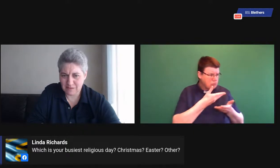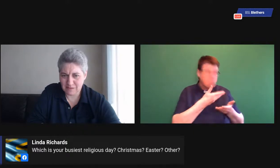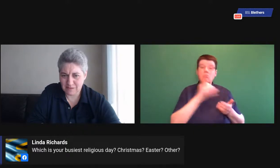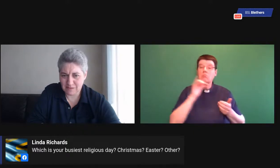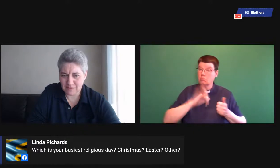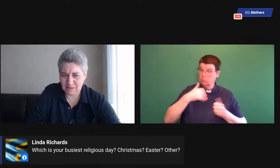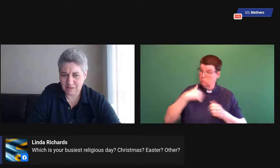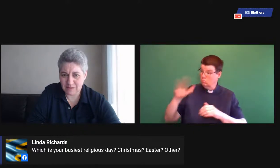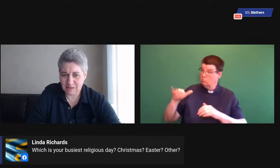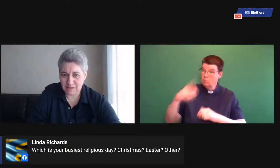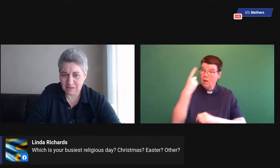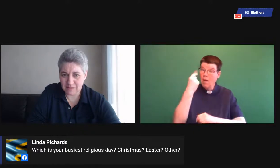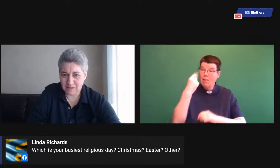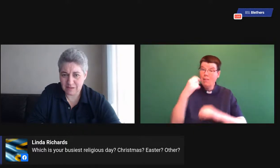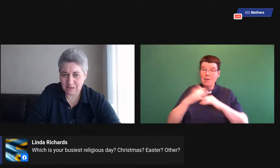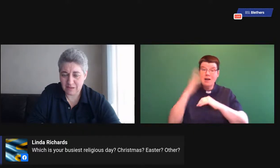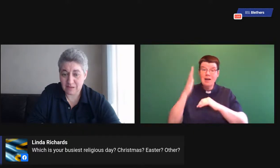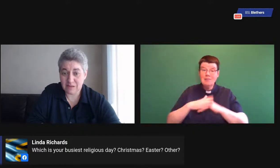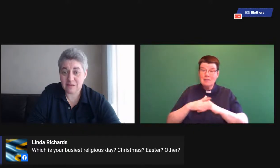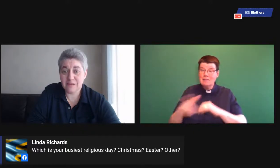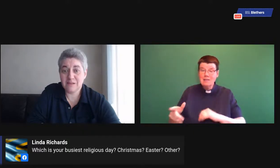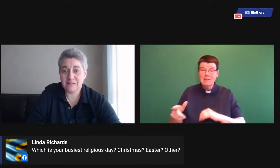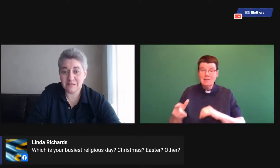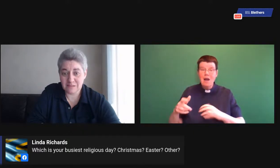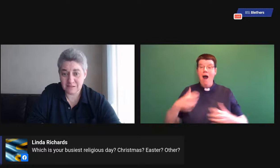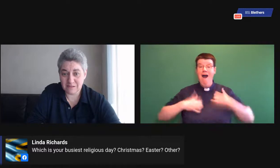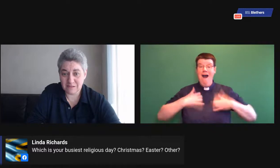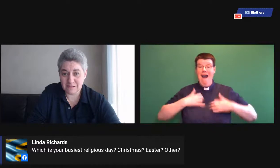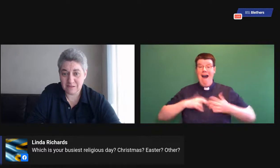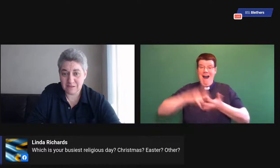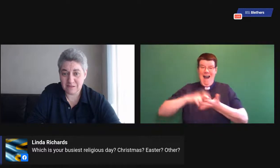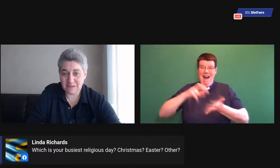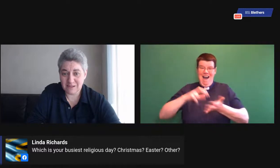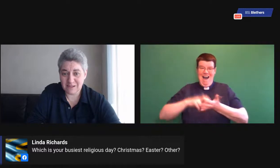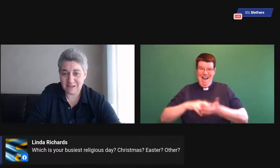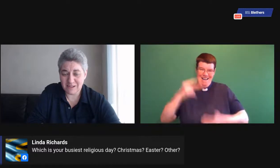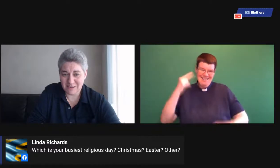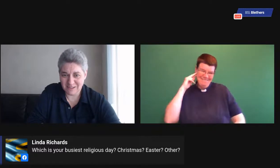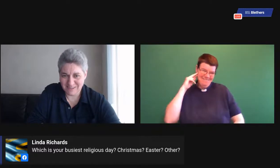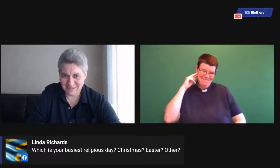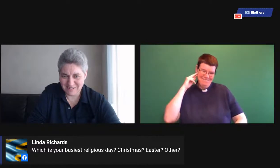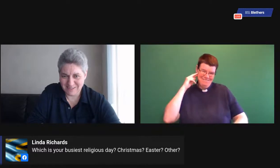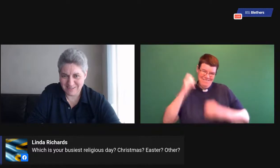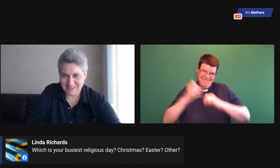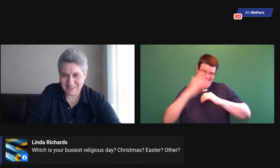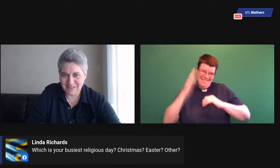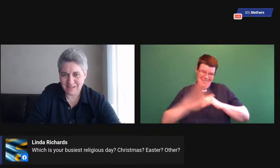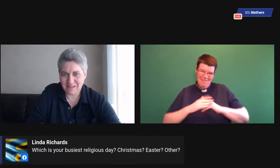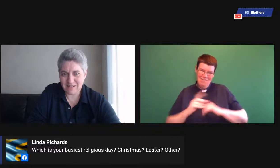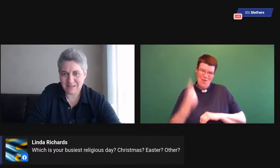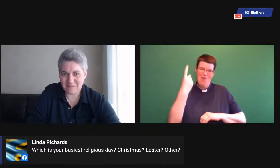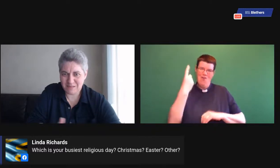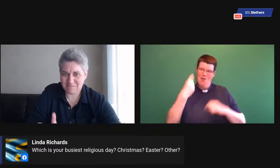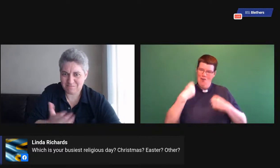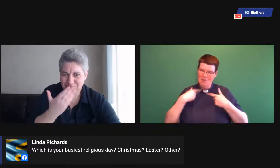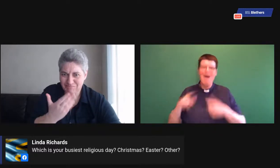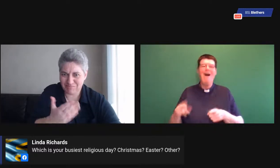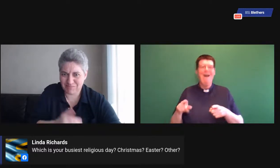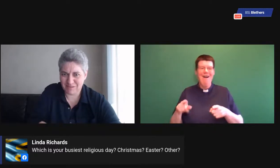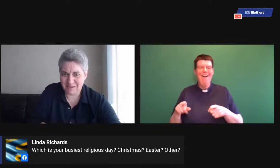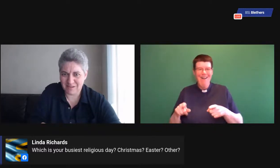be ordained in 2 weeks. So I'd only be 2 weeks a minister. I'll have to ask. Well, I asked, was given